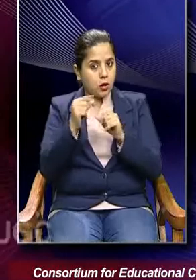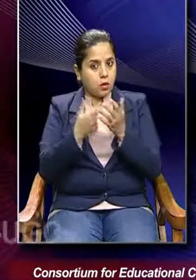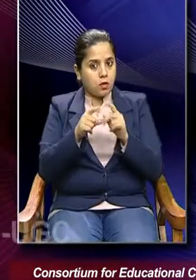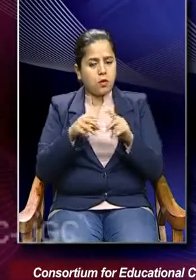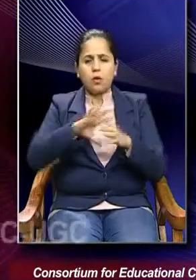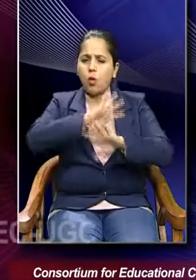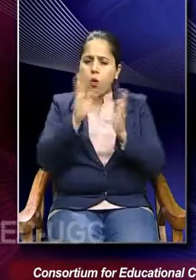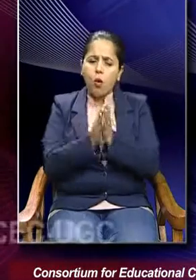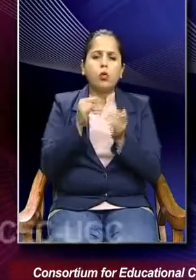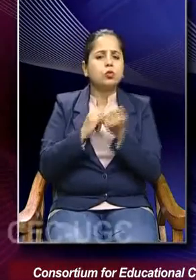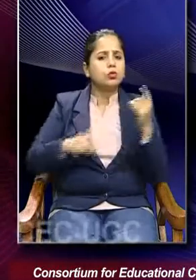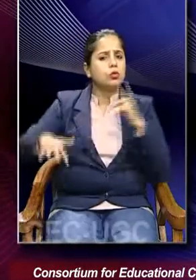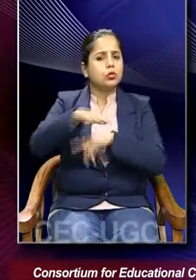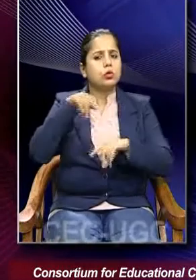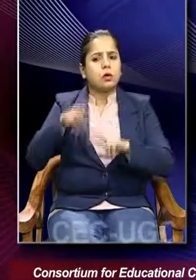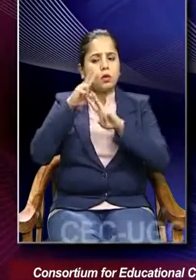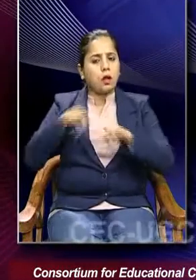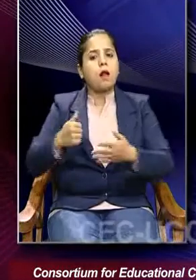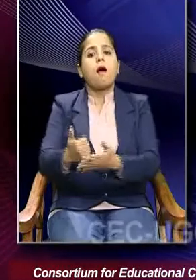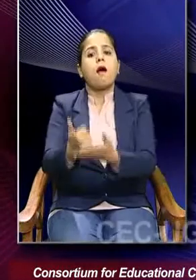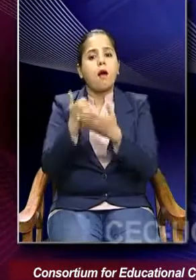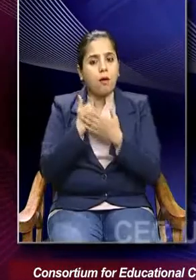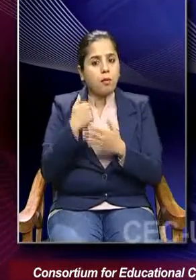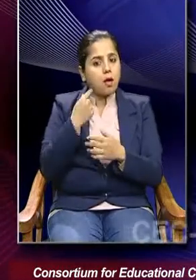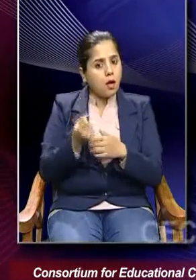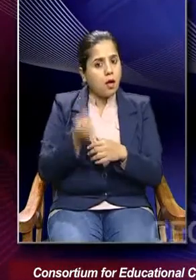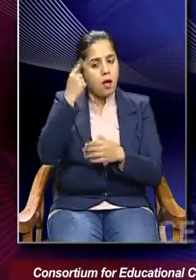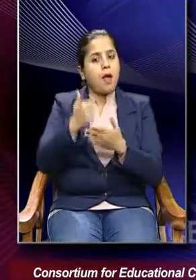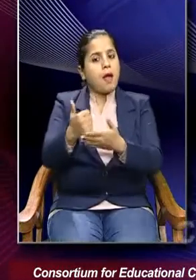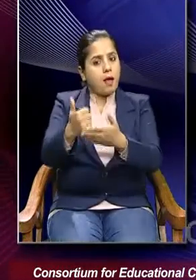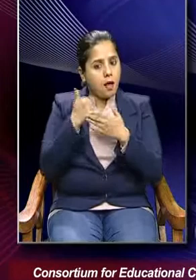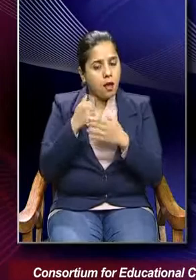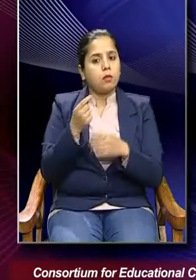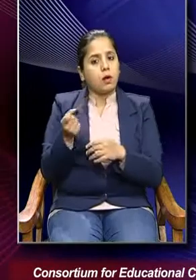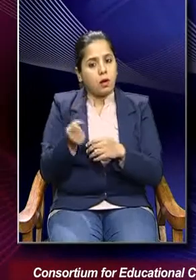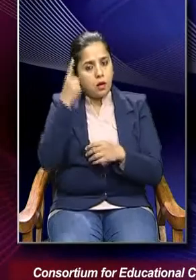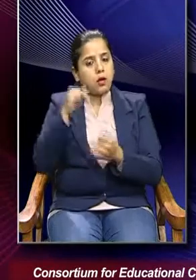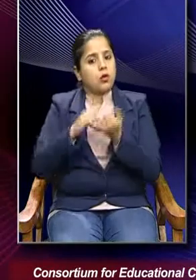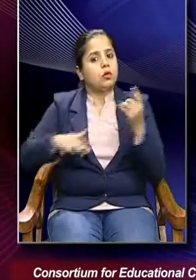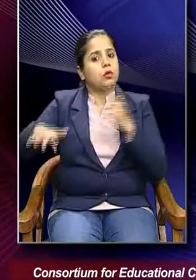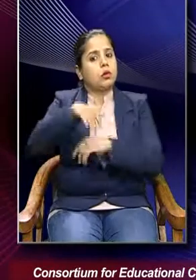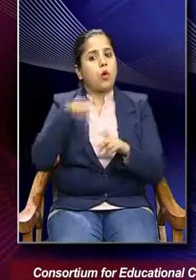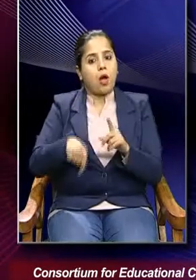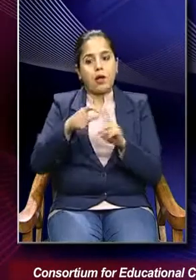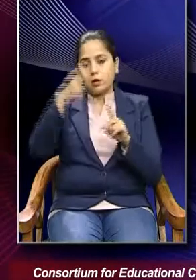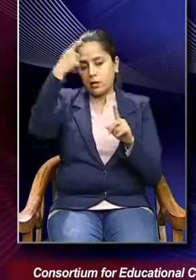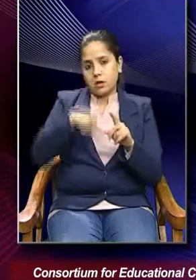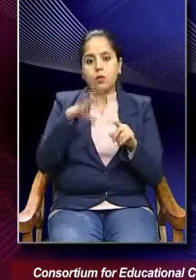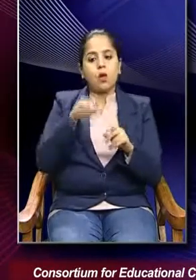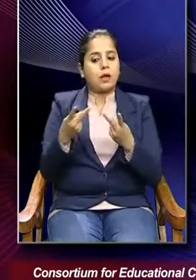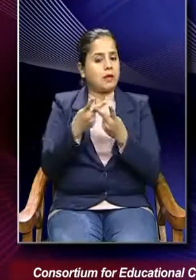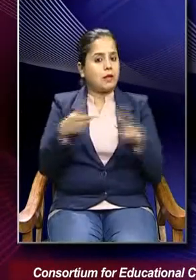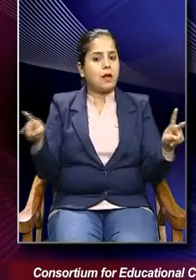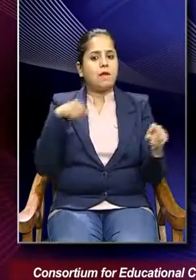of society, and this helps us to help understand sociology as a discipline which is different from